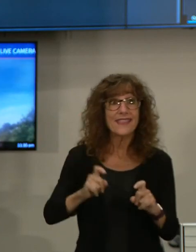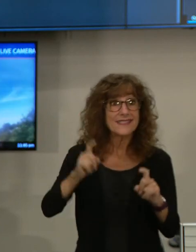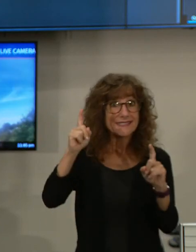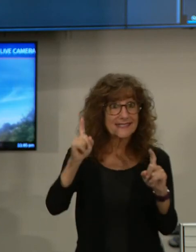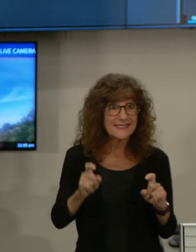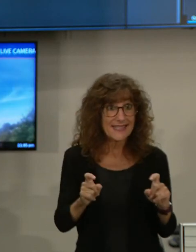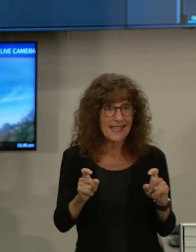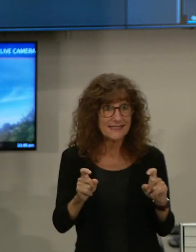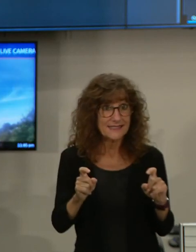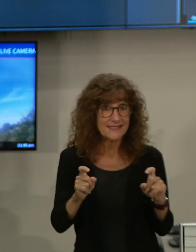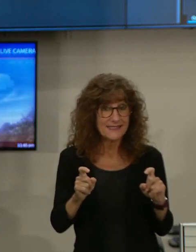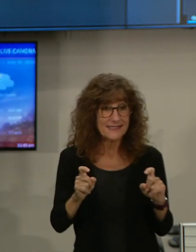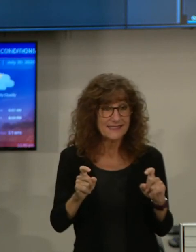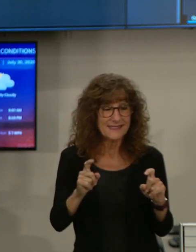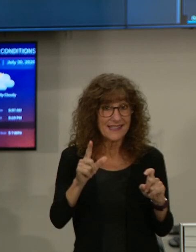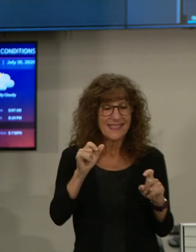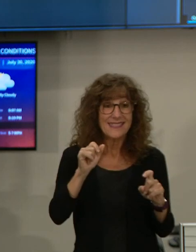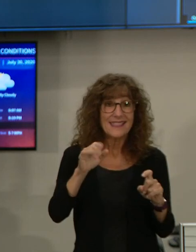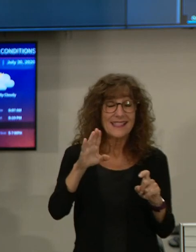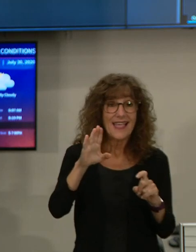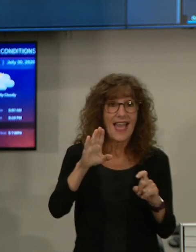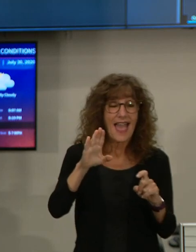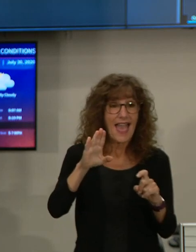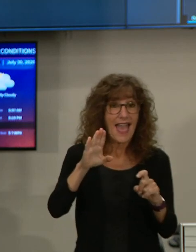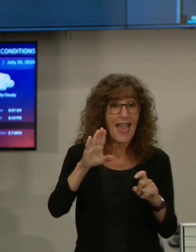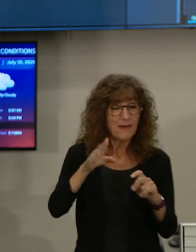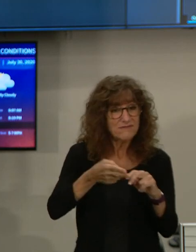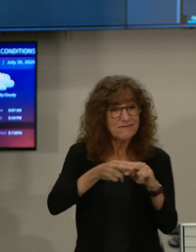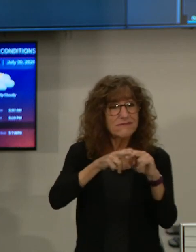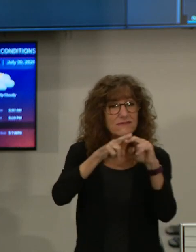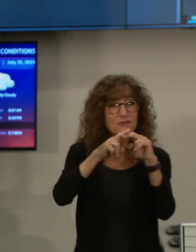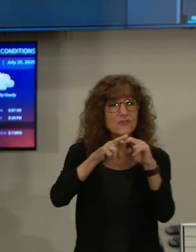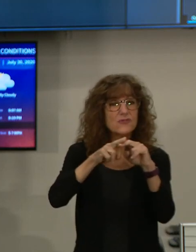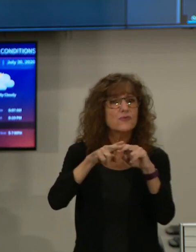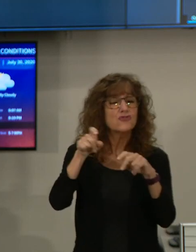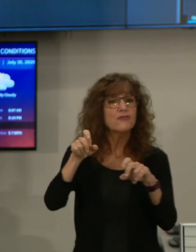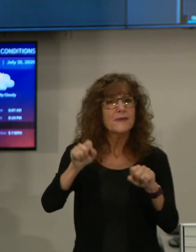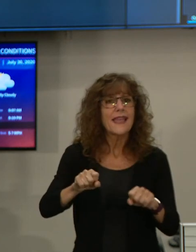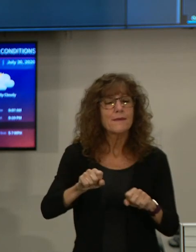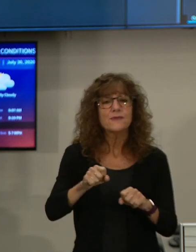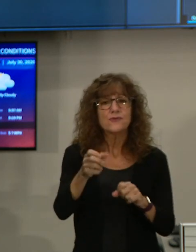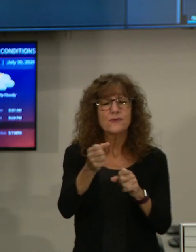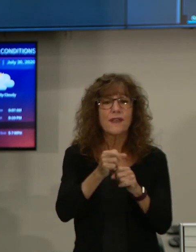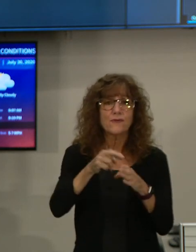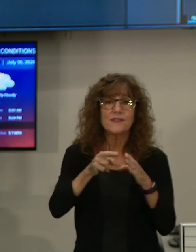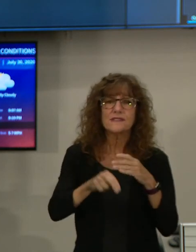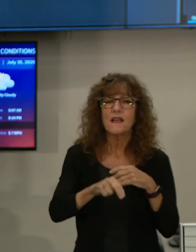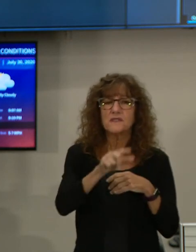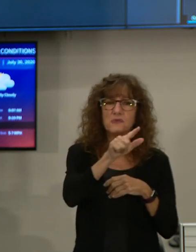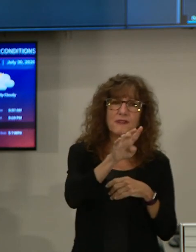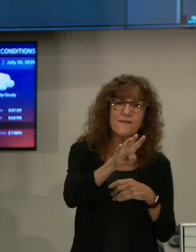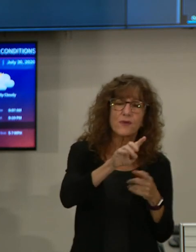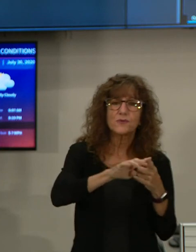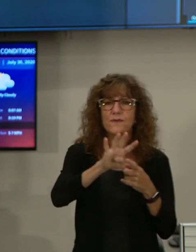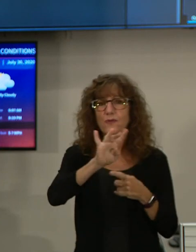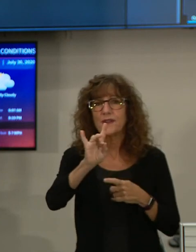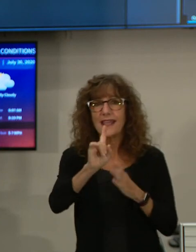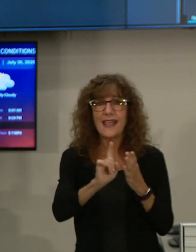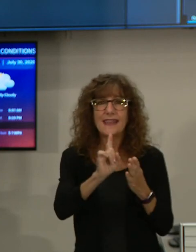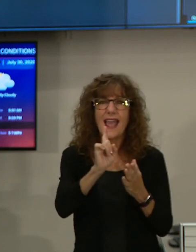testing, the labs build up their capability, we should be able to get back down to the 24 to 48 hour turnaround